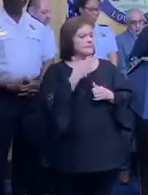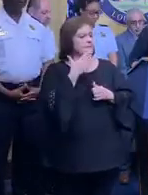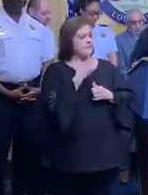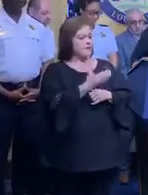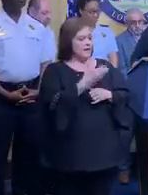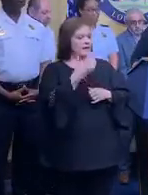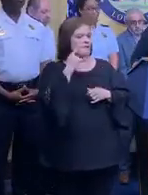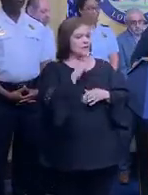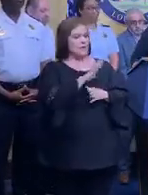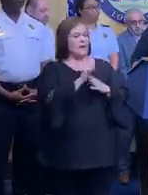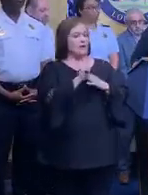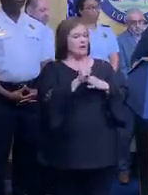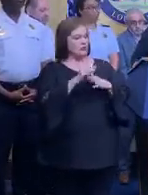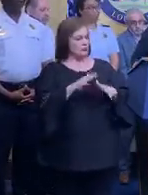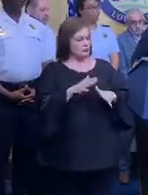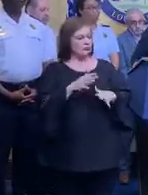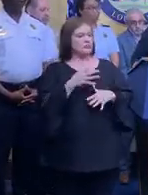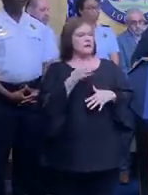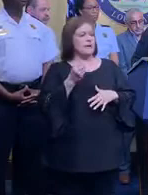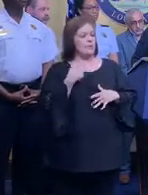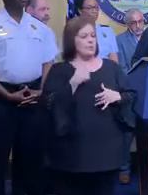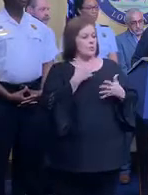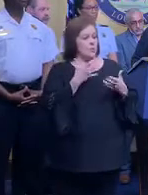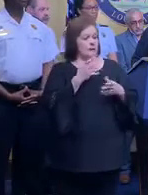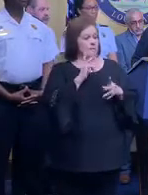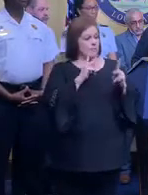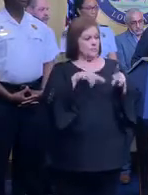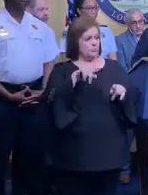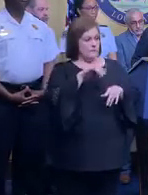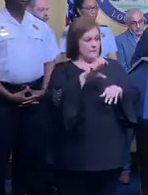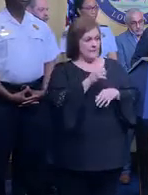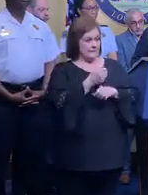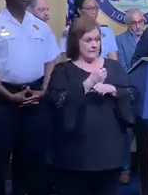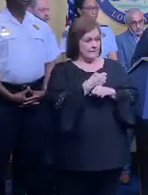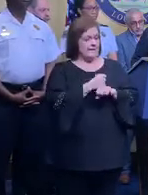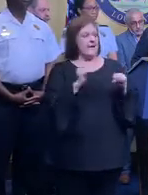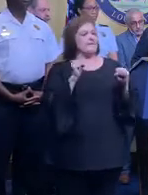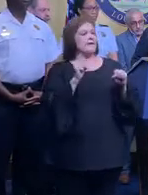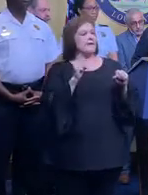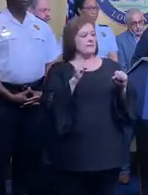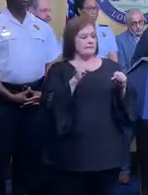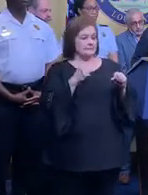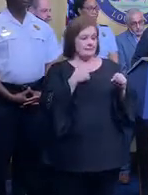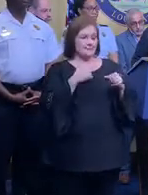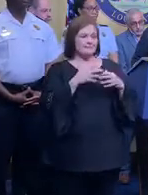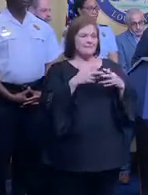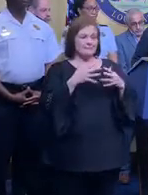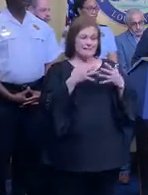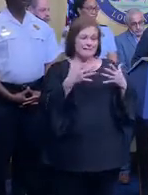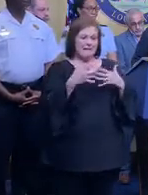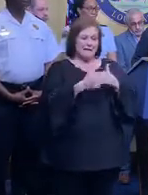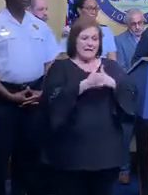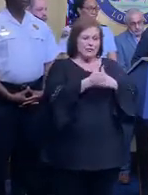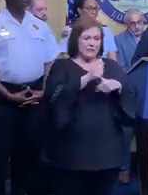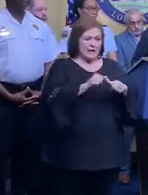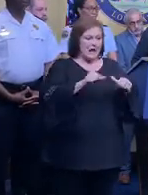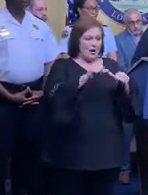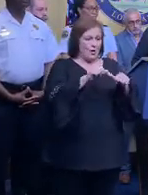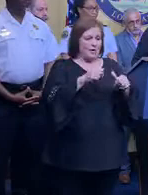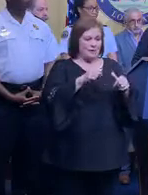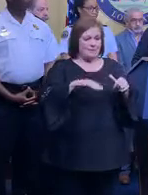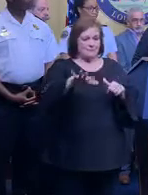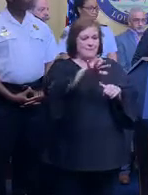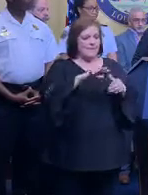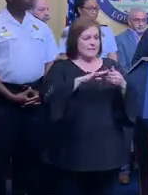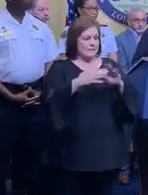for your leadership. We want everybody to be safe. There are many vulnerable areas throughout the city.